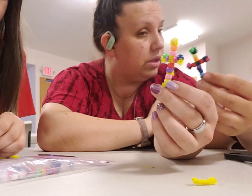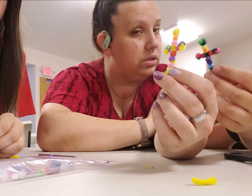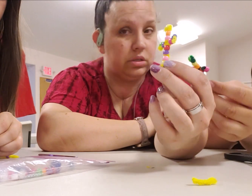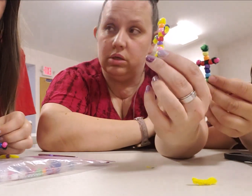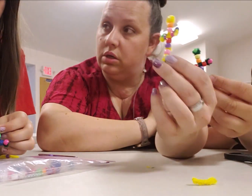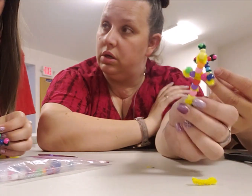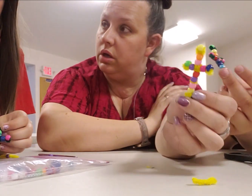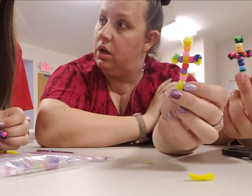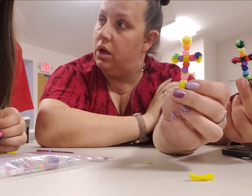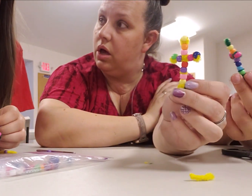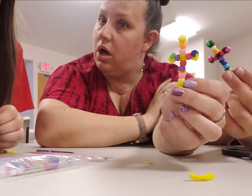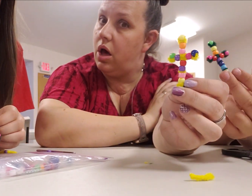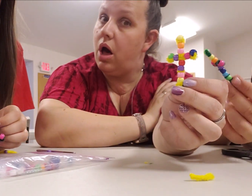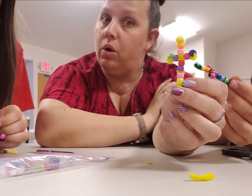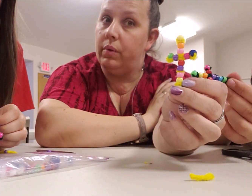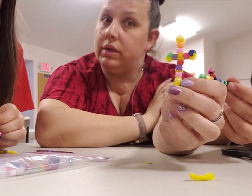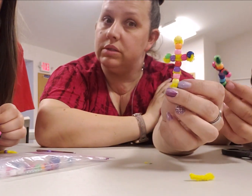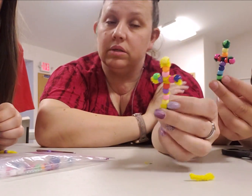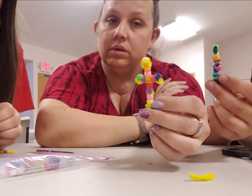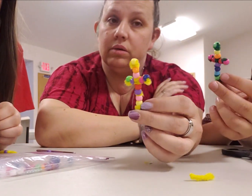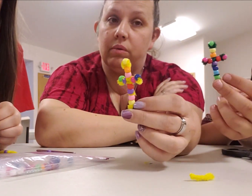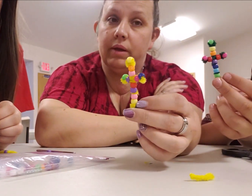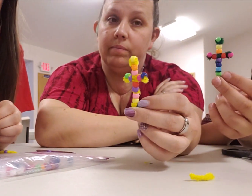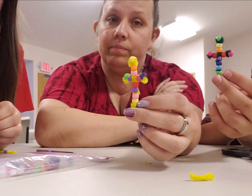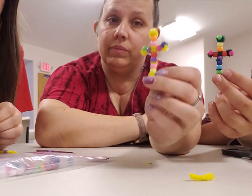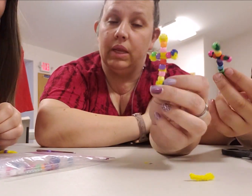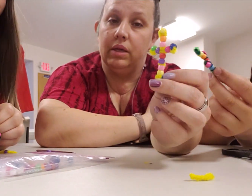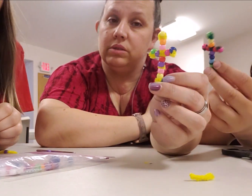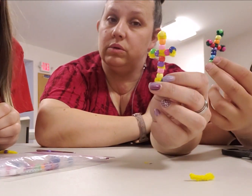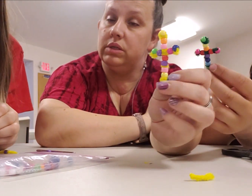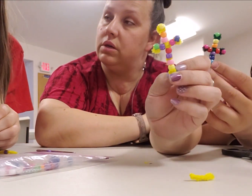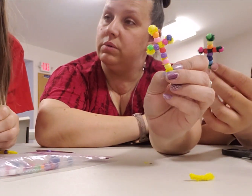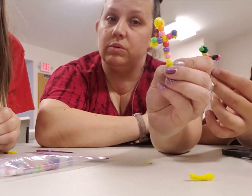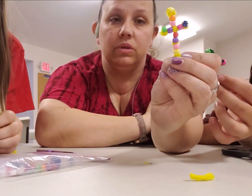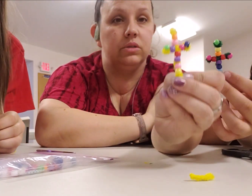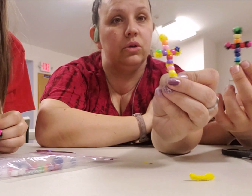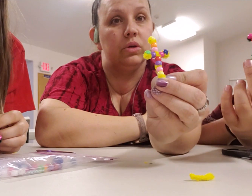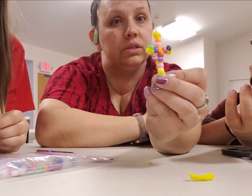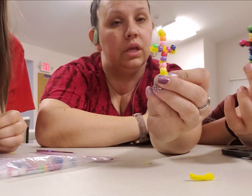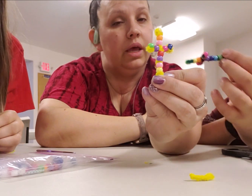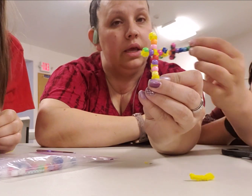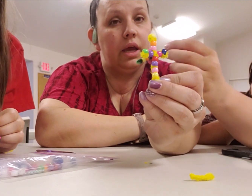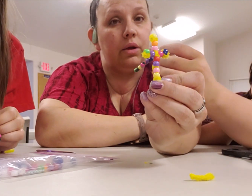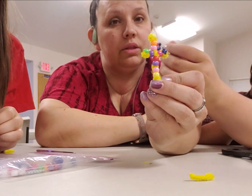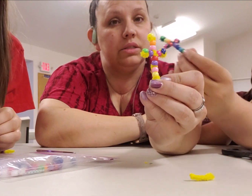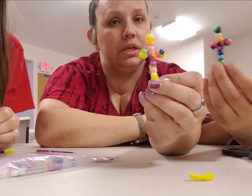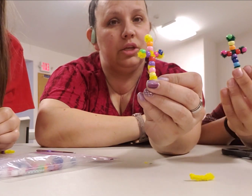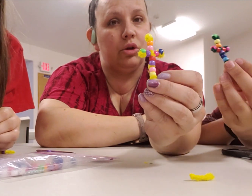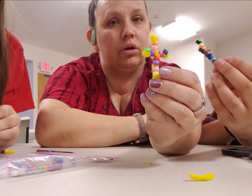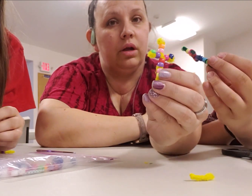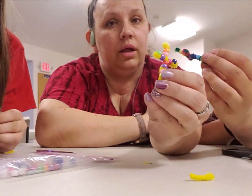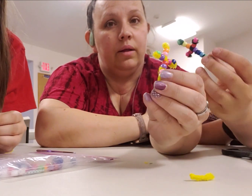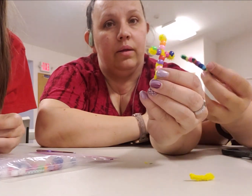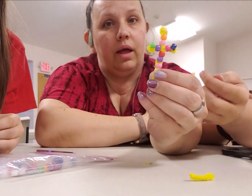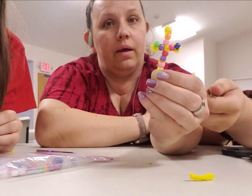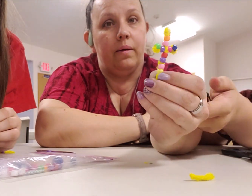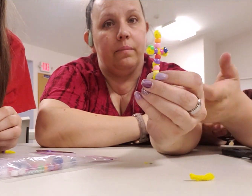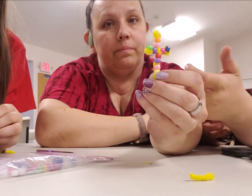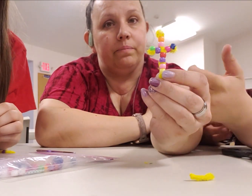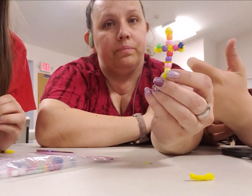us always, right? Yep. So he's always with us. So you can carry this in your